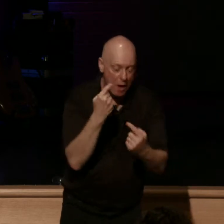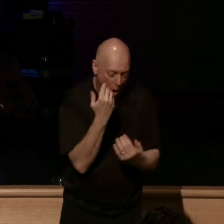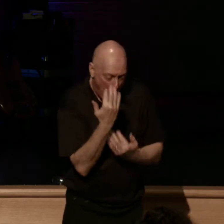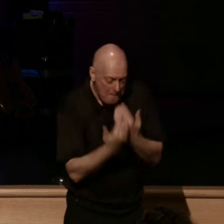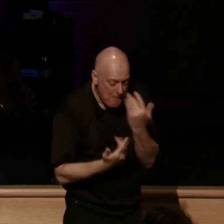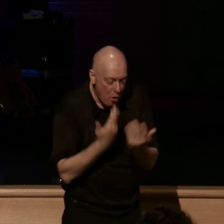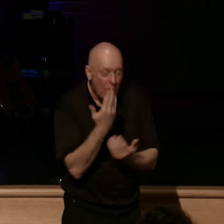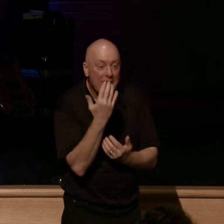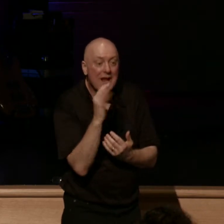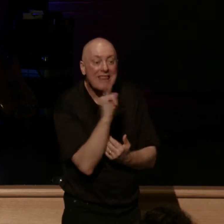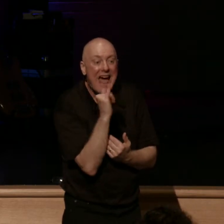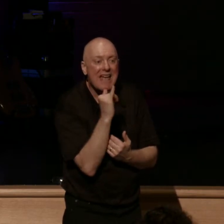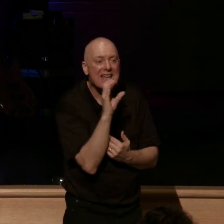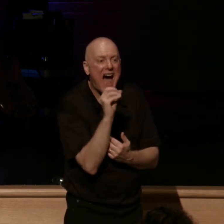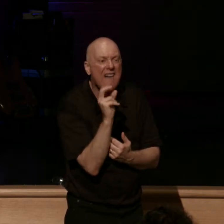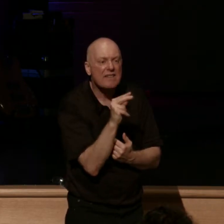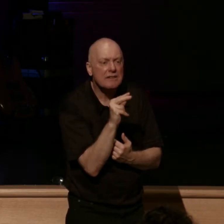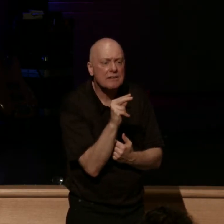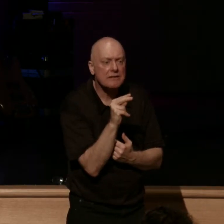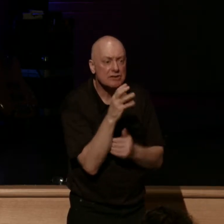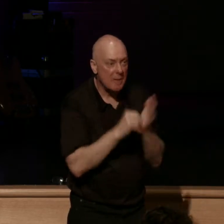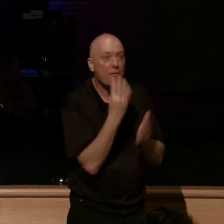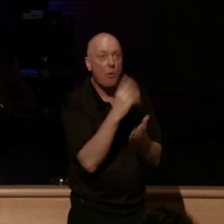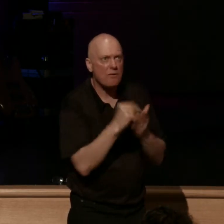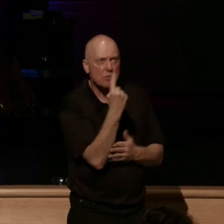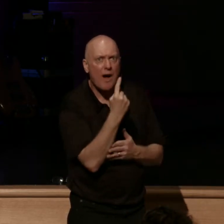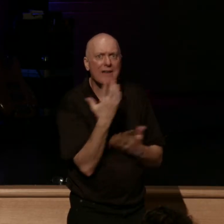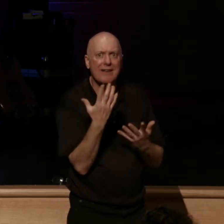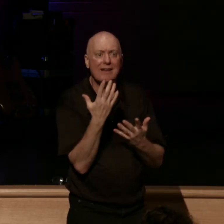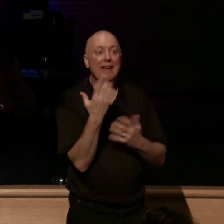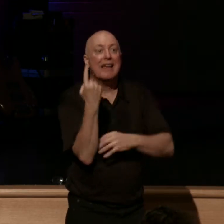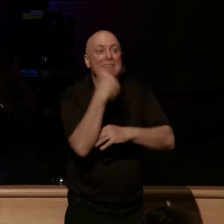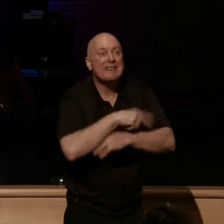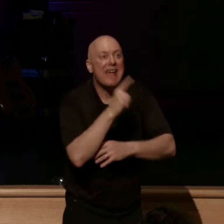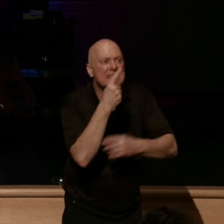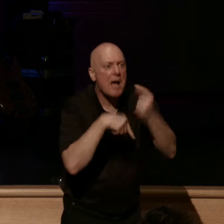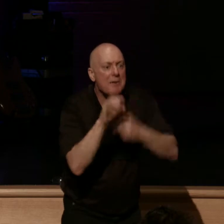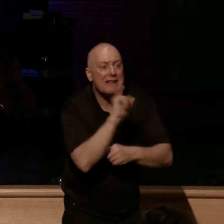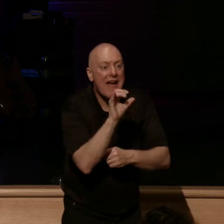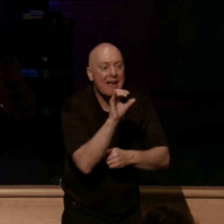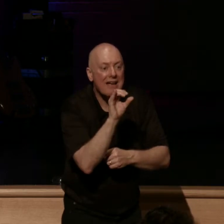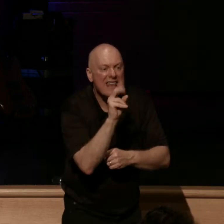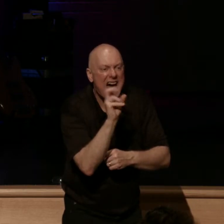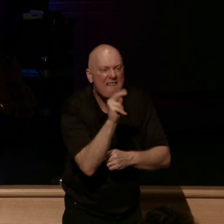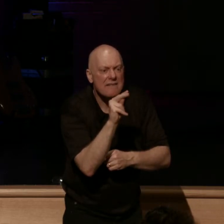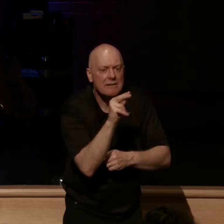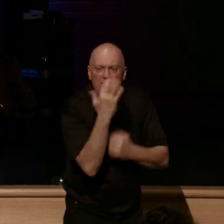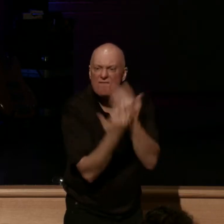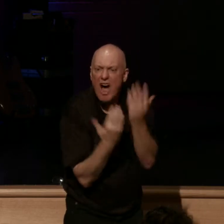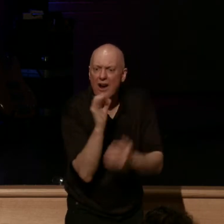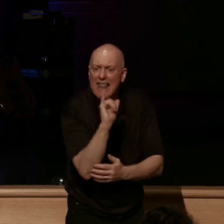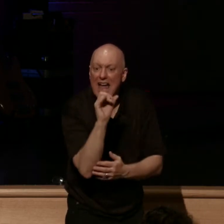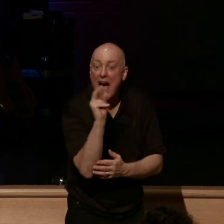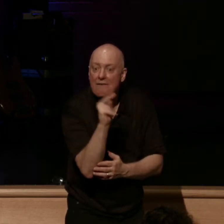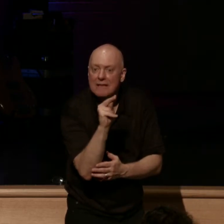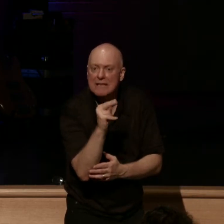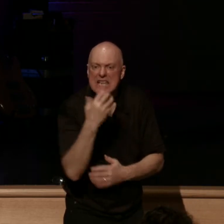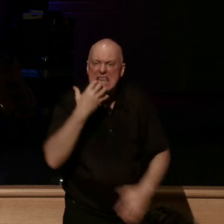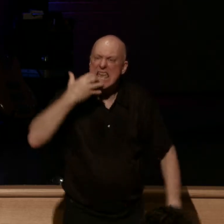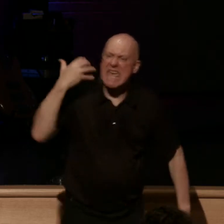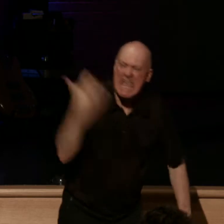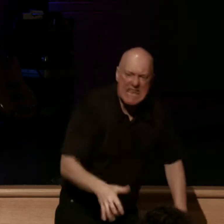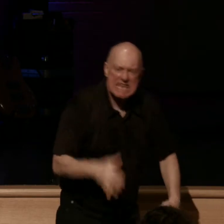like an oven." Wow. It says there, "The day is coming that shall set them ablaze." So there's an imagery of heat